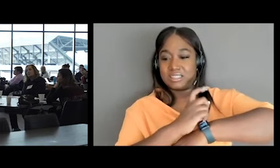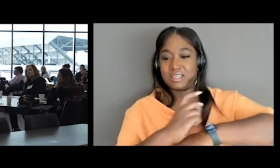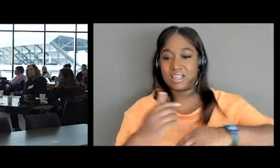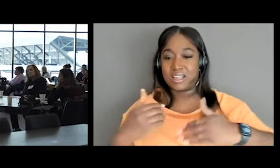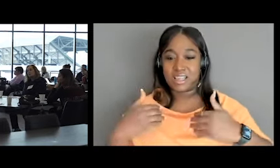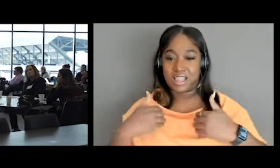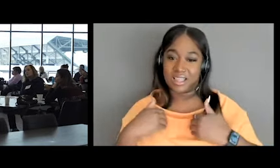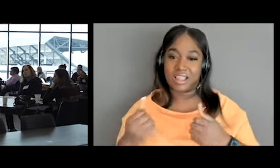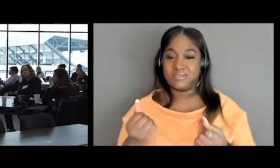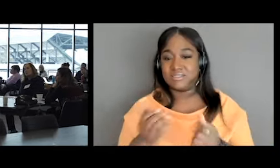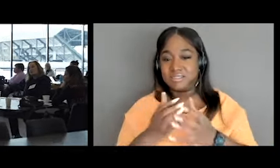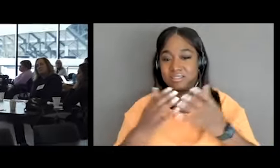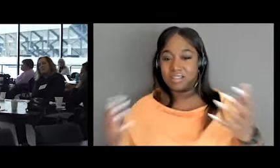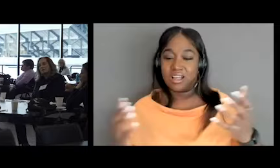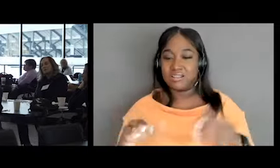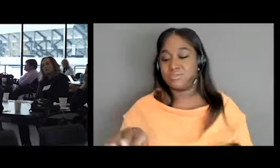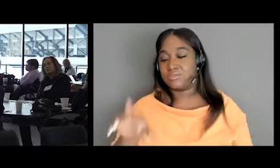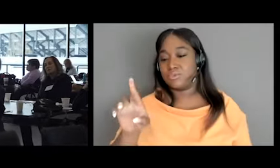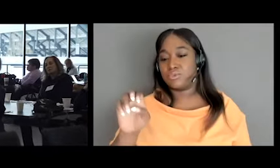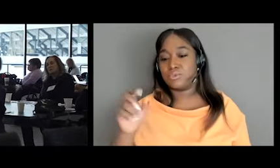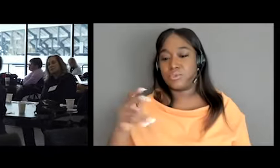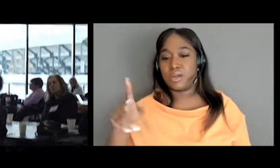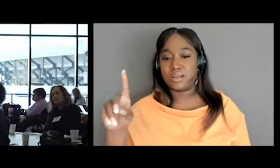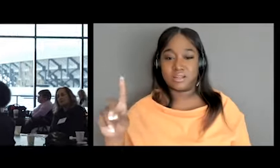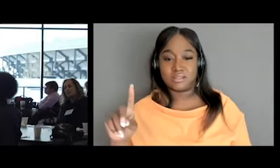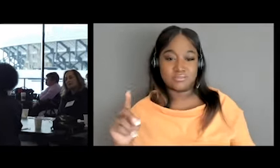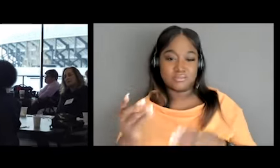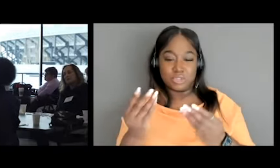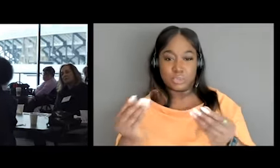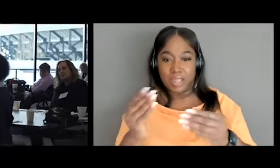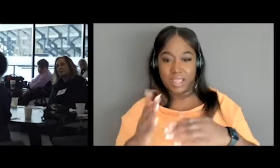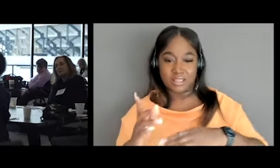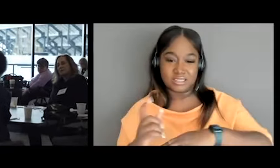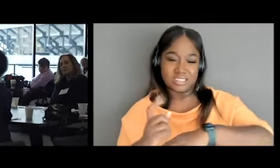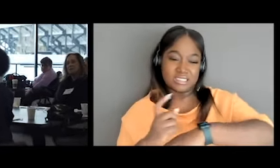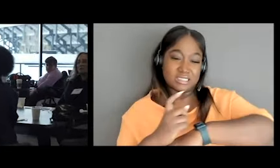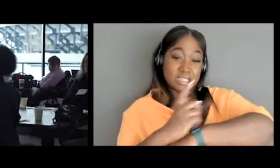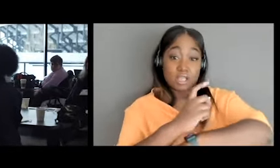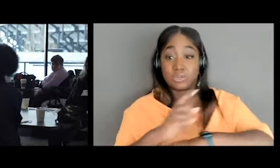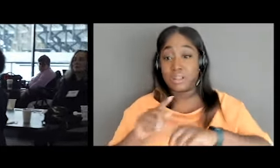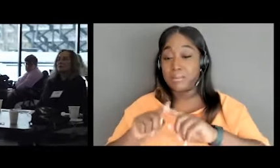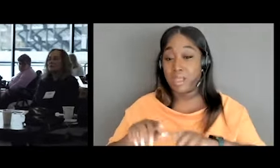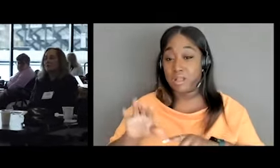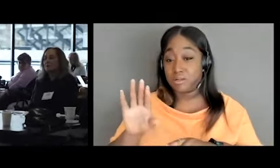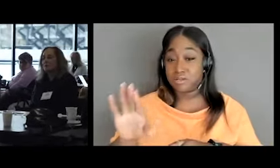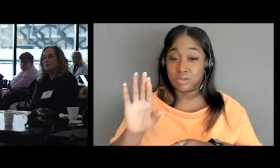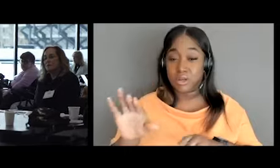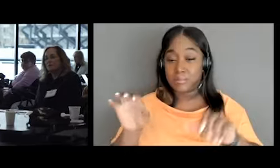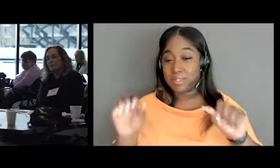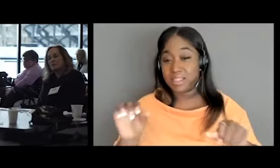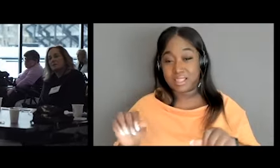And, you know, depending on your own ability, that incline can either be 10 minutes or 20 minutes. It varies a